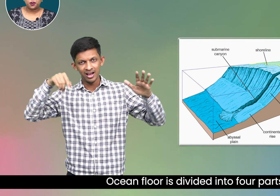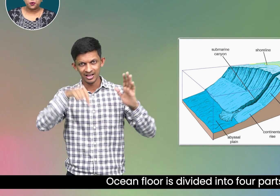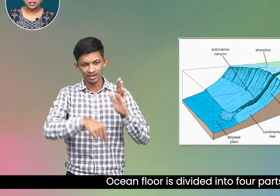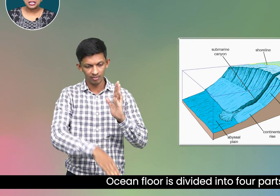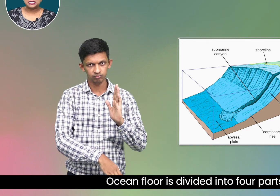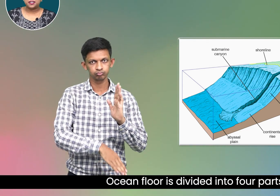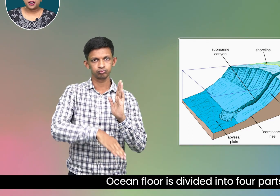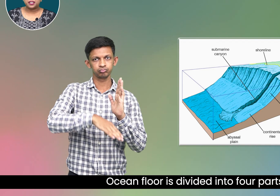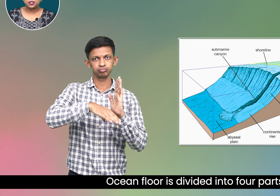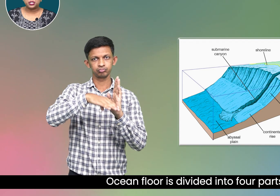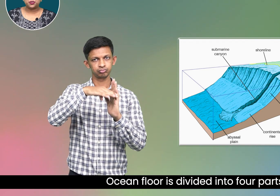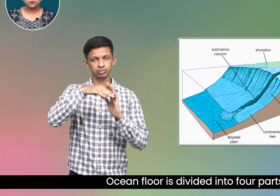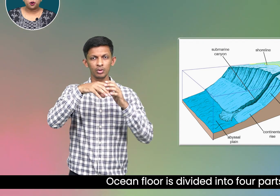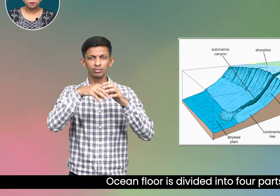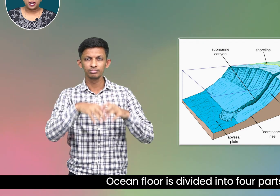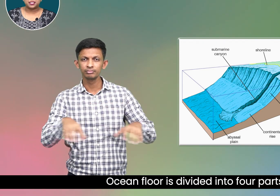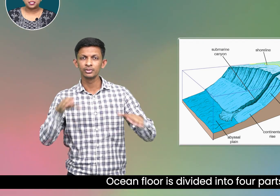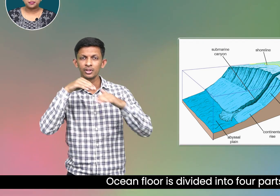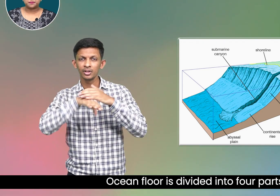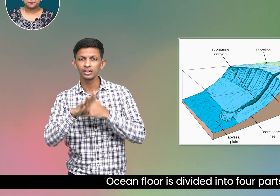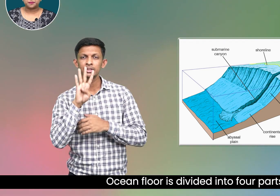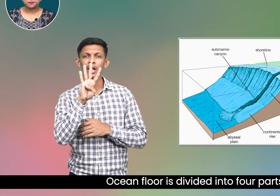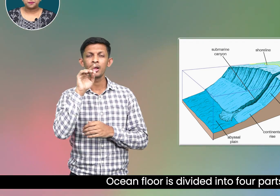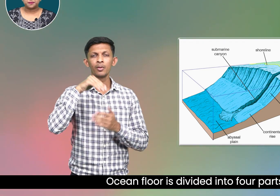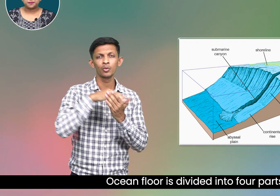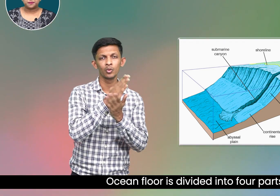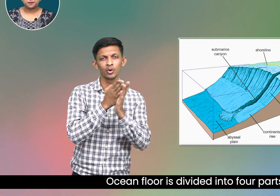Ocean floor is divided into 4 parts.